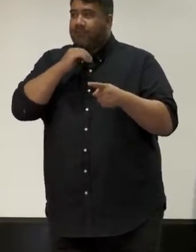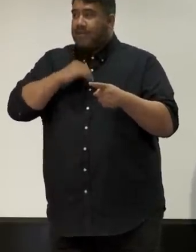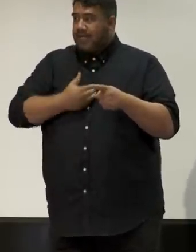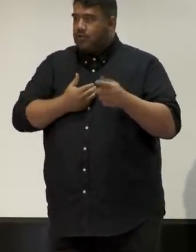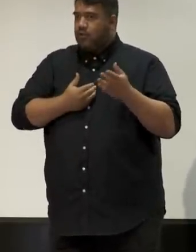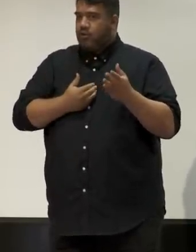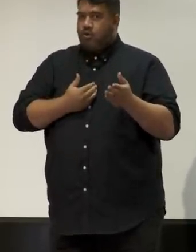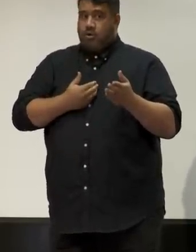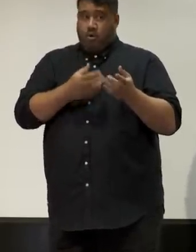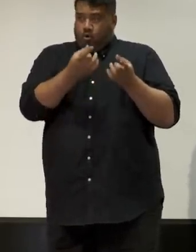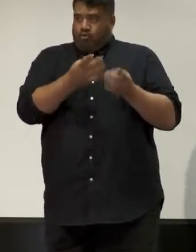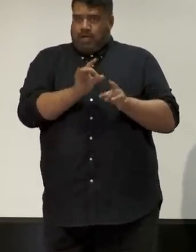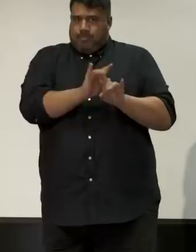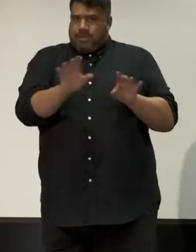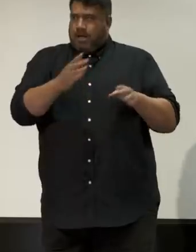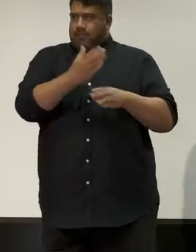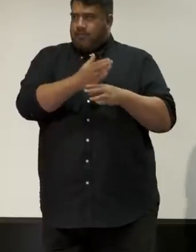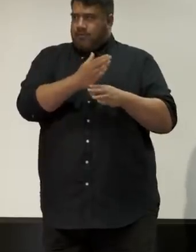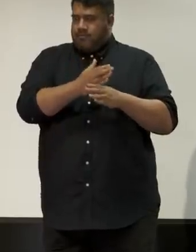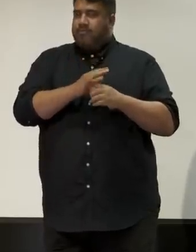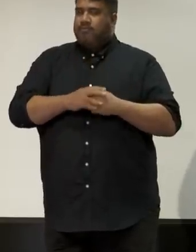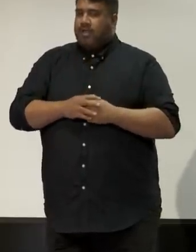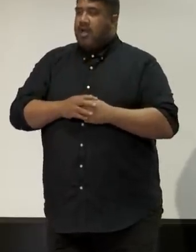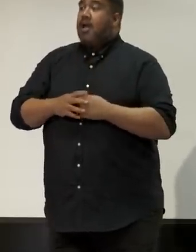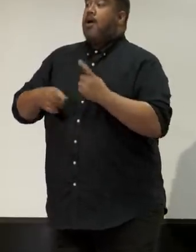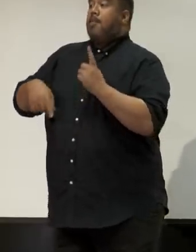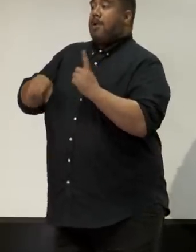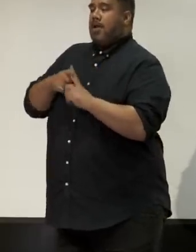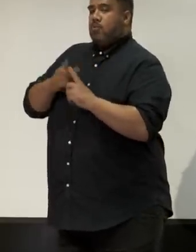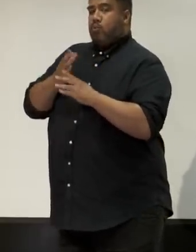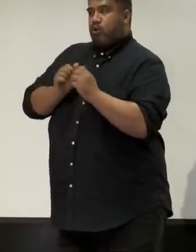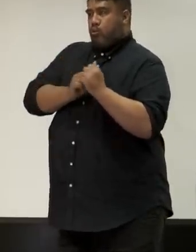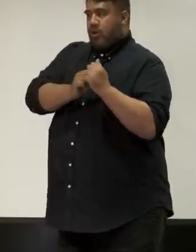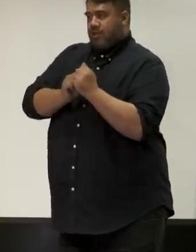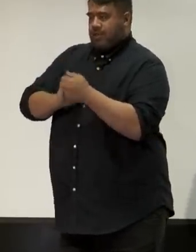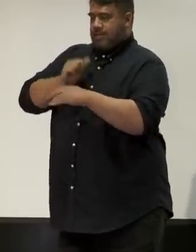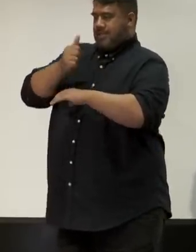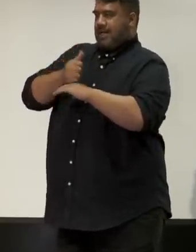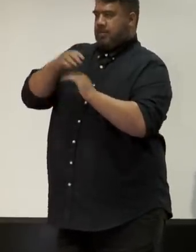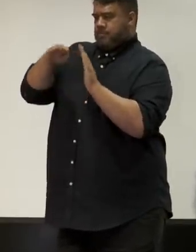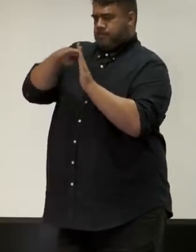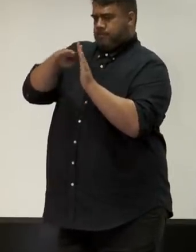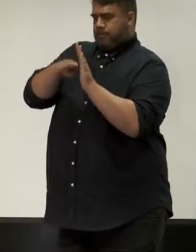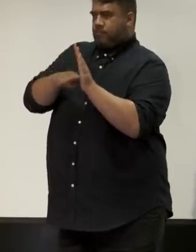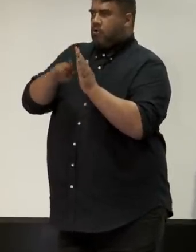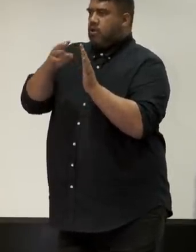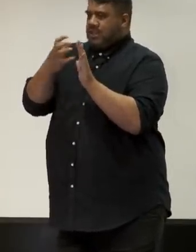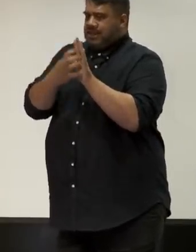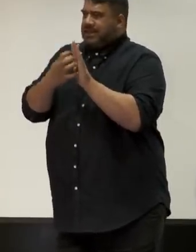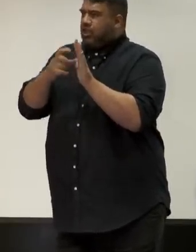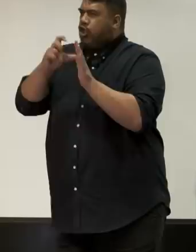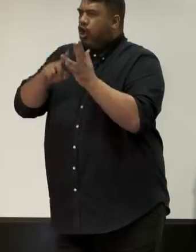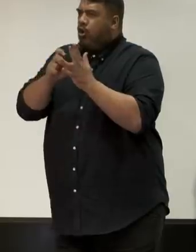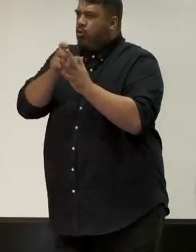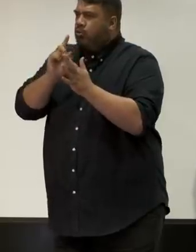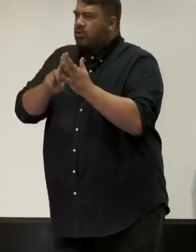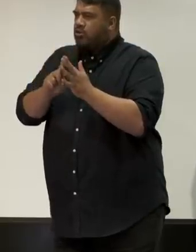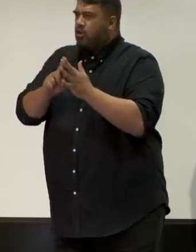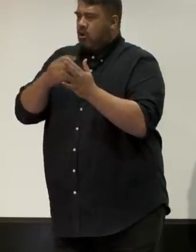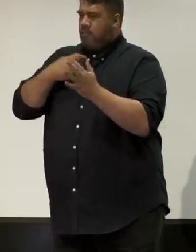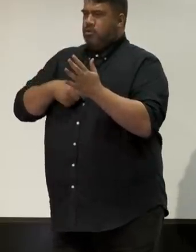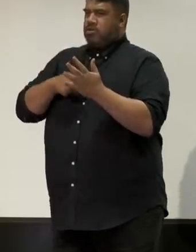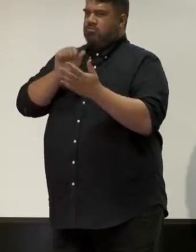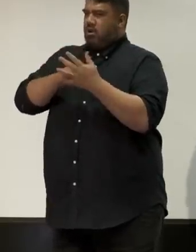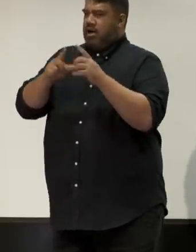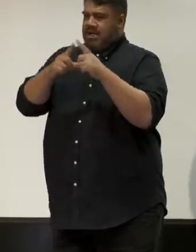we've come up with the work around a code. We want to make sure that we're supporting the industry to embed safe practice as